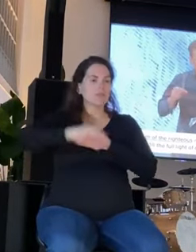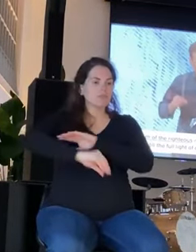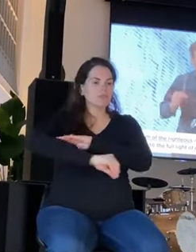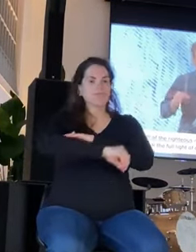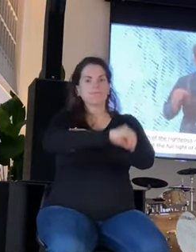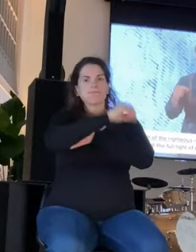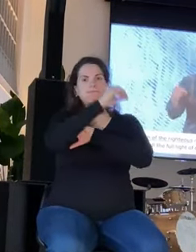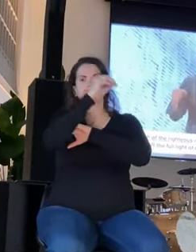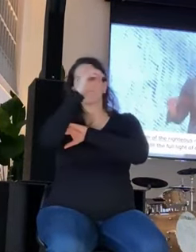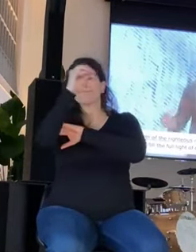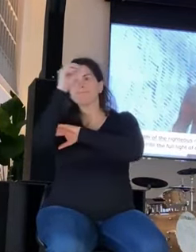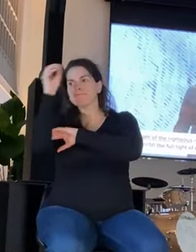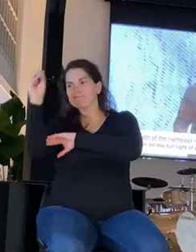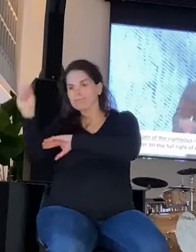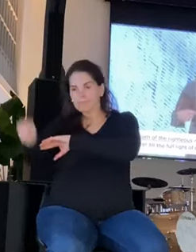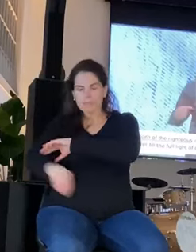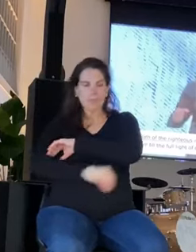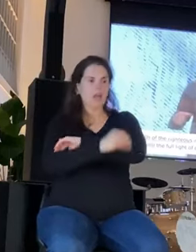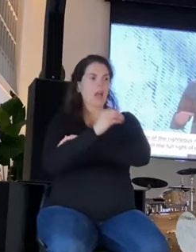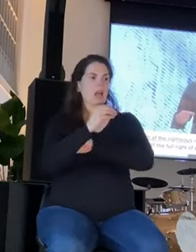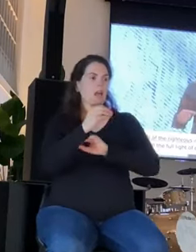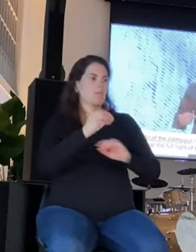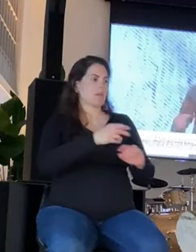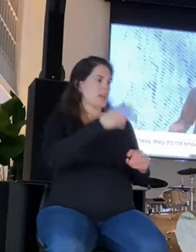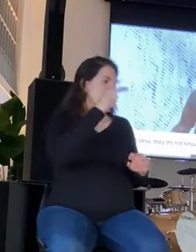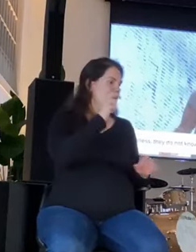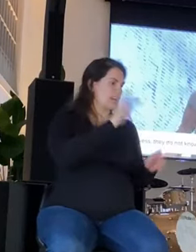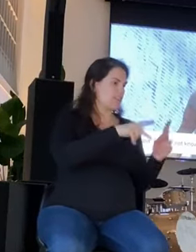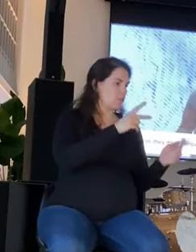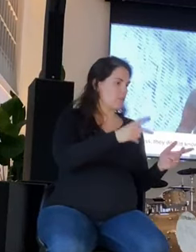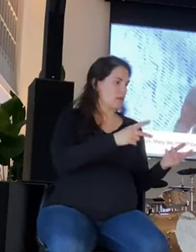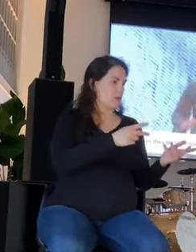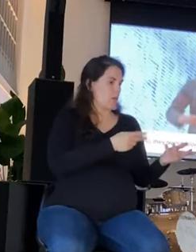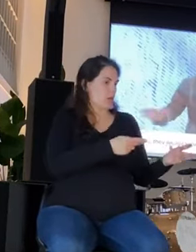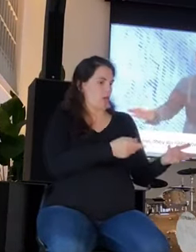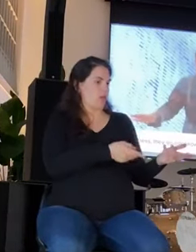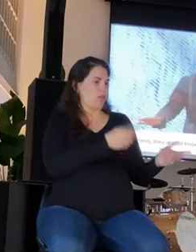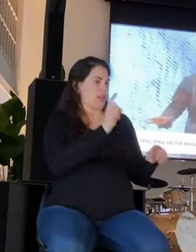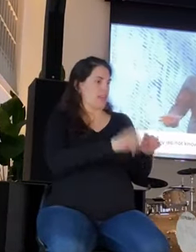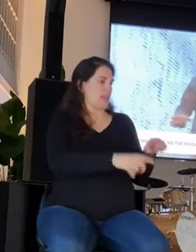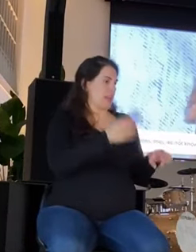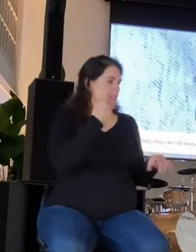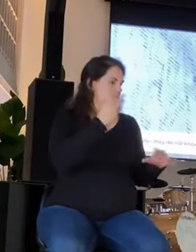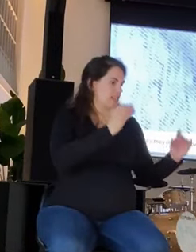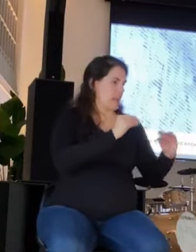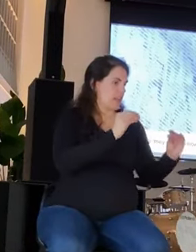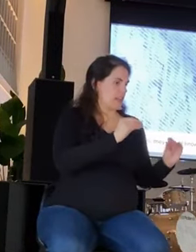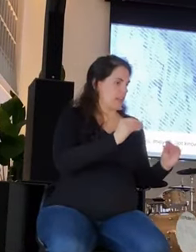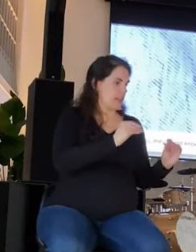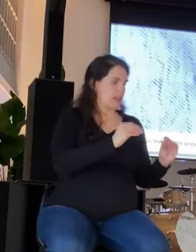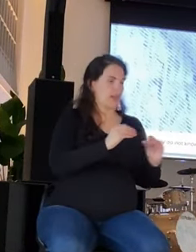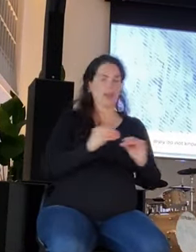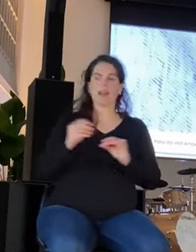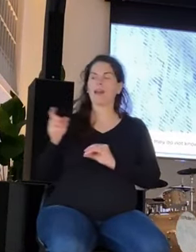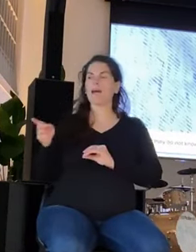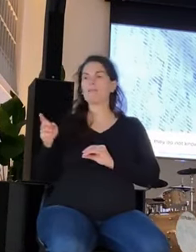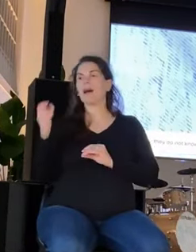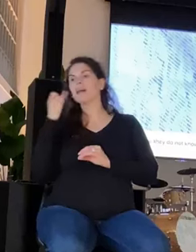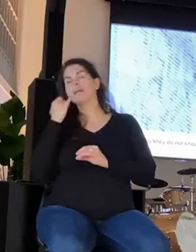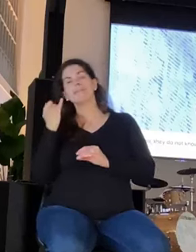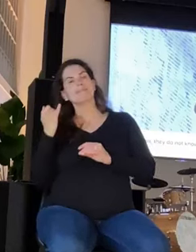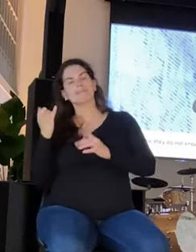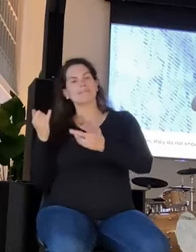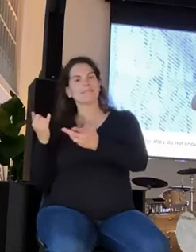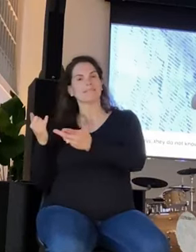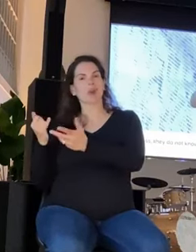brighter. The way the wicked is like the darkness, they don't even know what makes them stumble. So the path of the righteous is like the morning sun. It